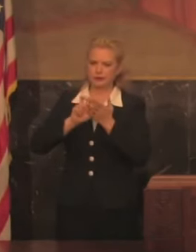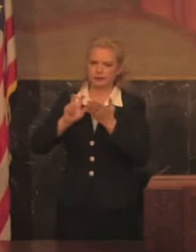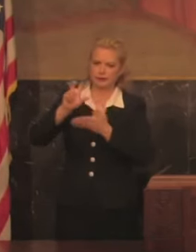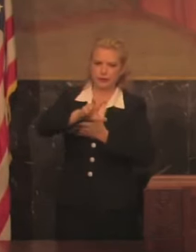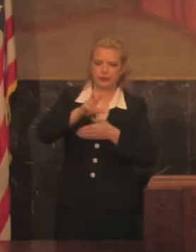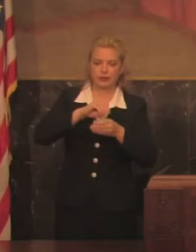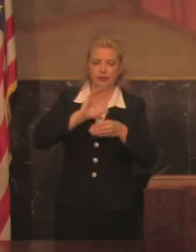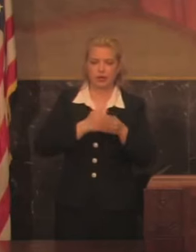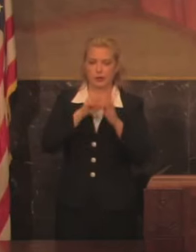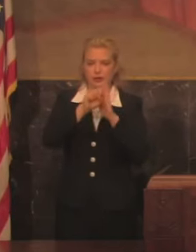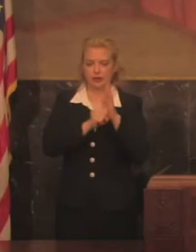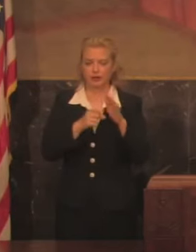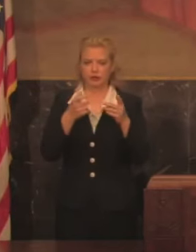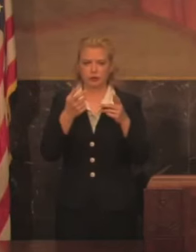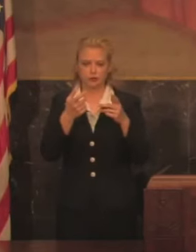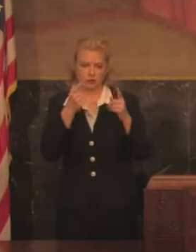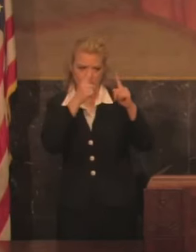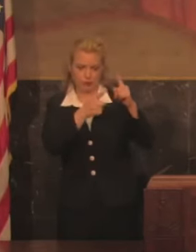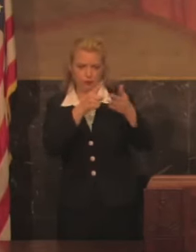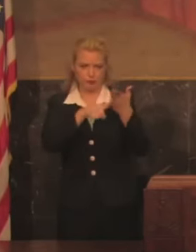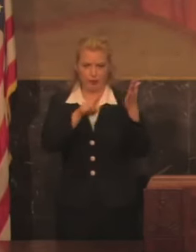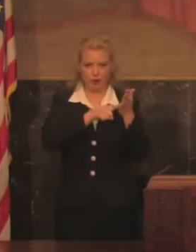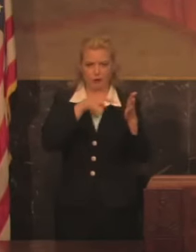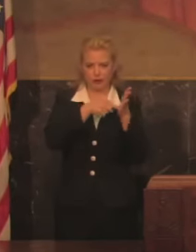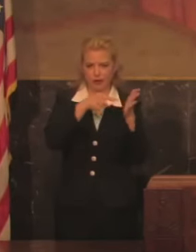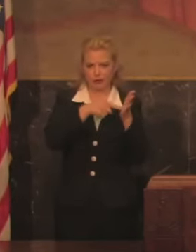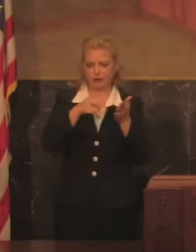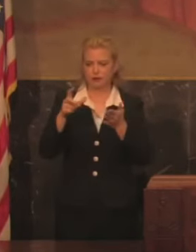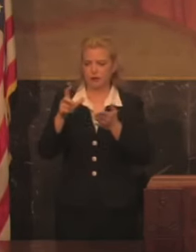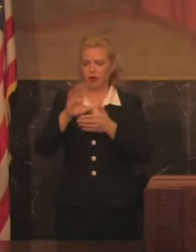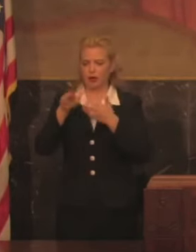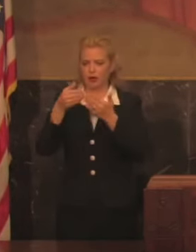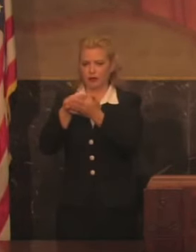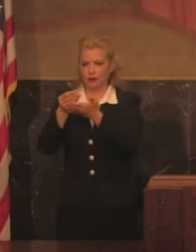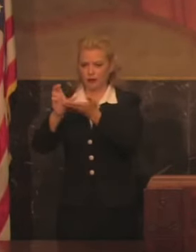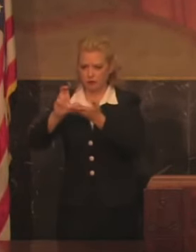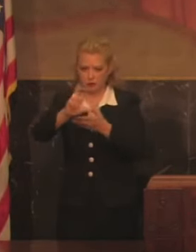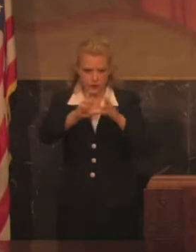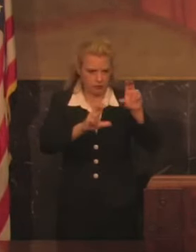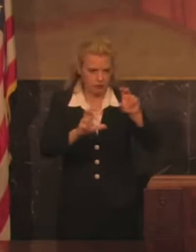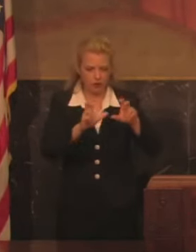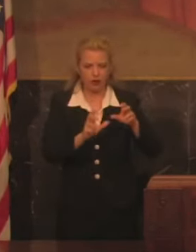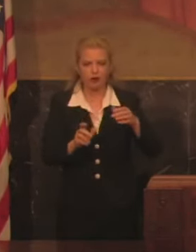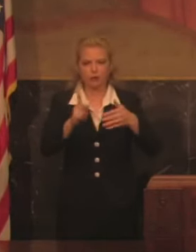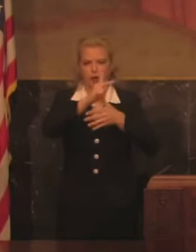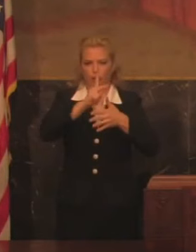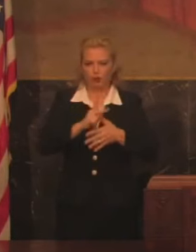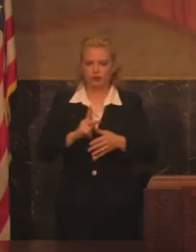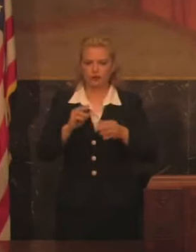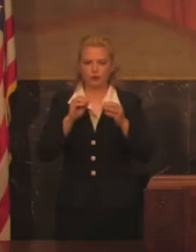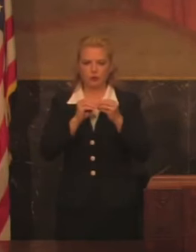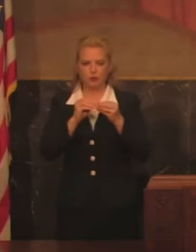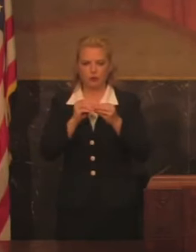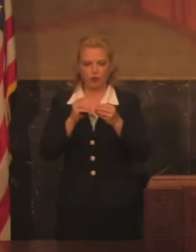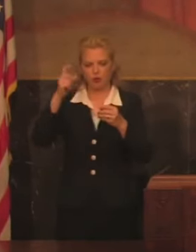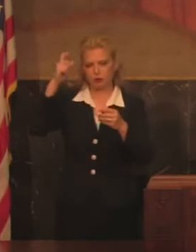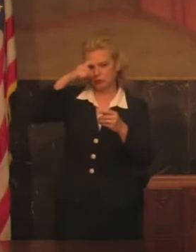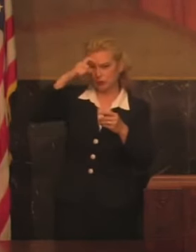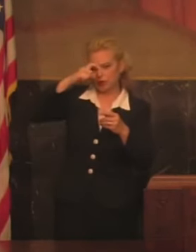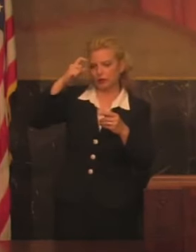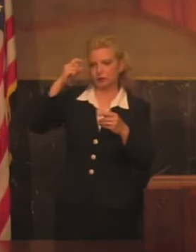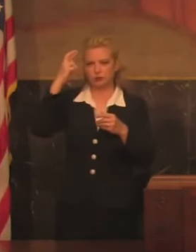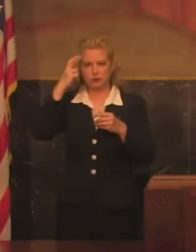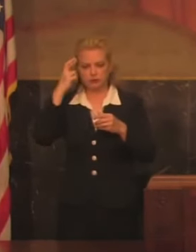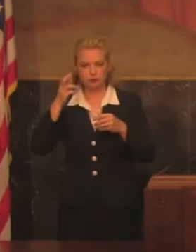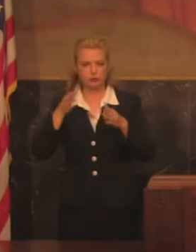our state by paying off owed debts, allocating funds to our priorities in a more fiscally responsible manner, and continuing to